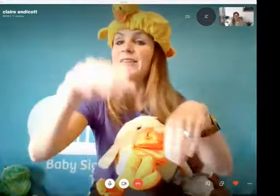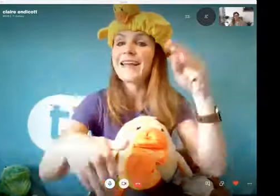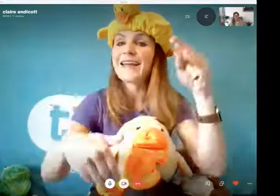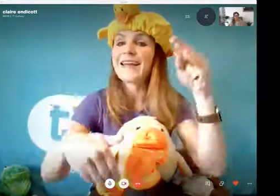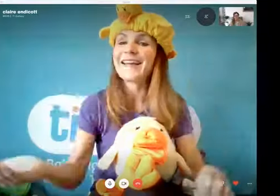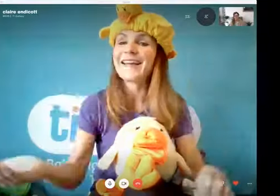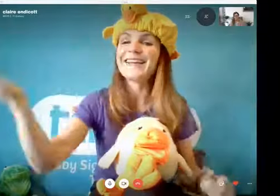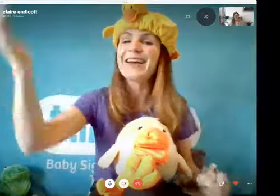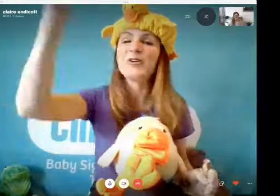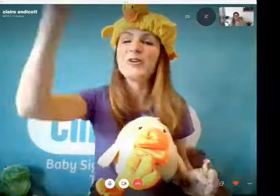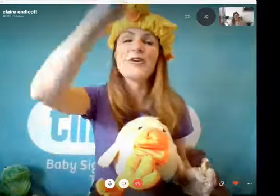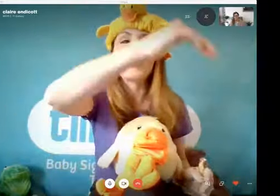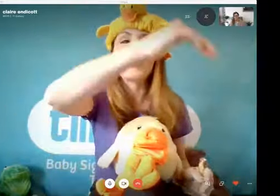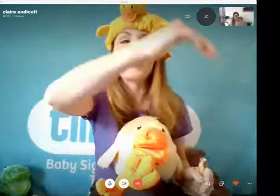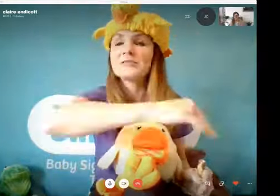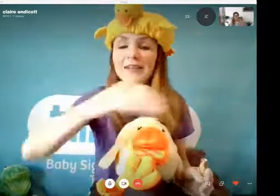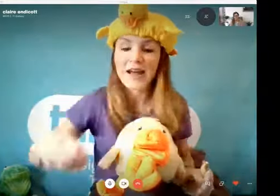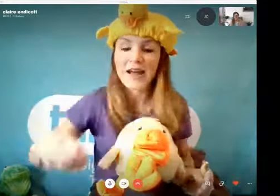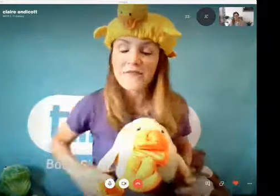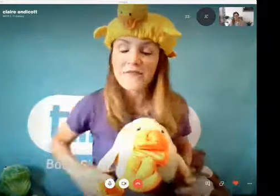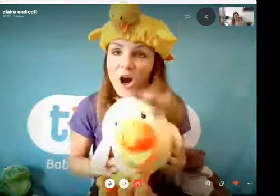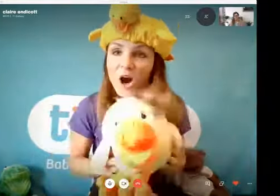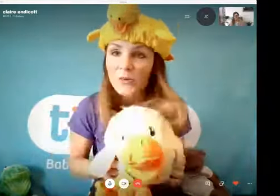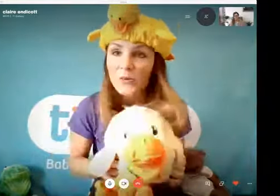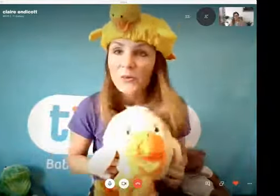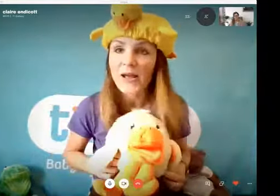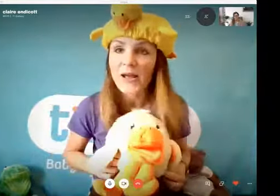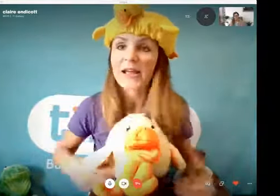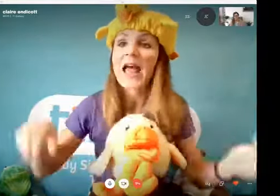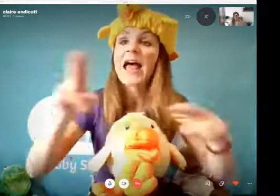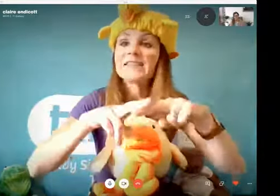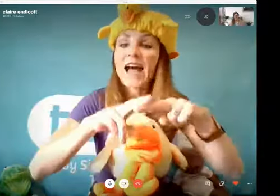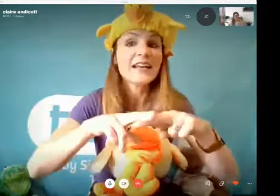day over the pond and far away. Daddy duck said,